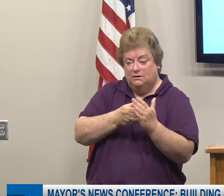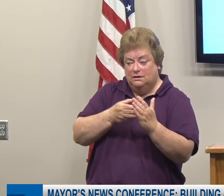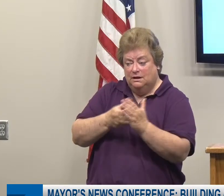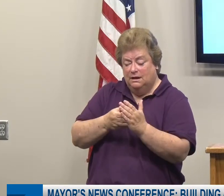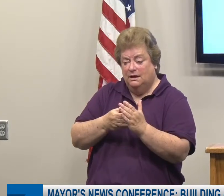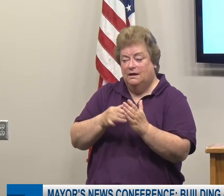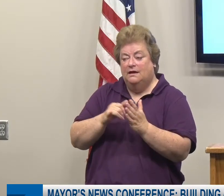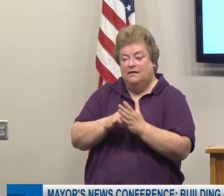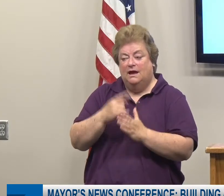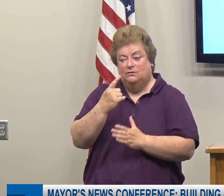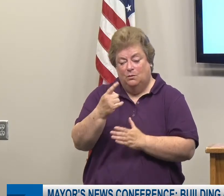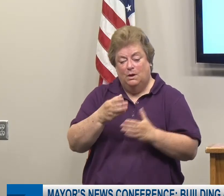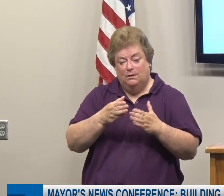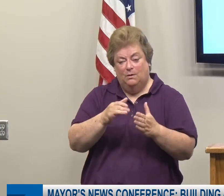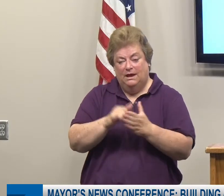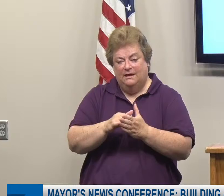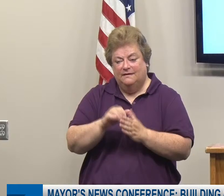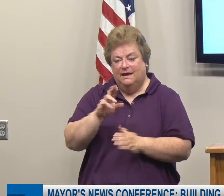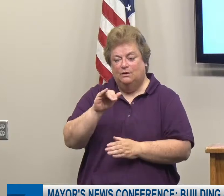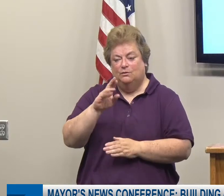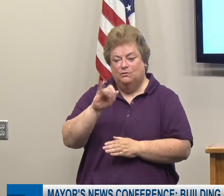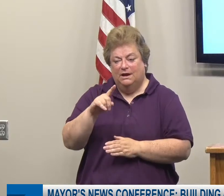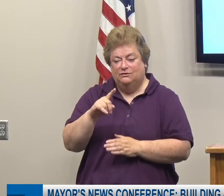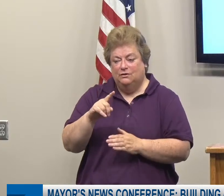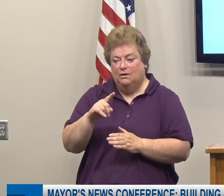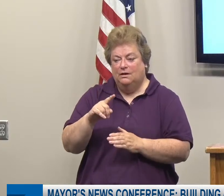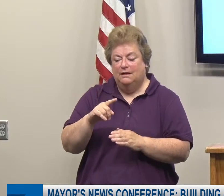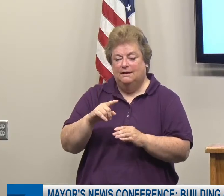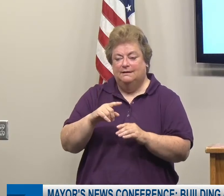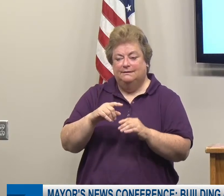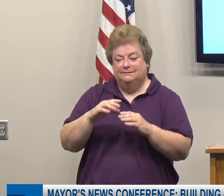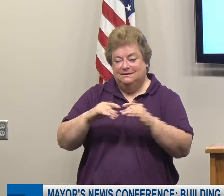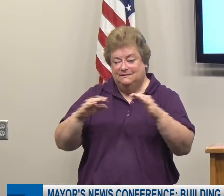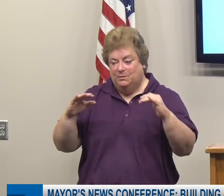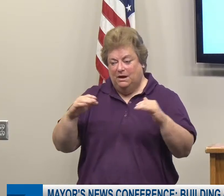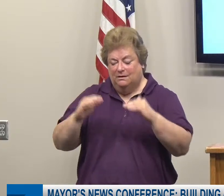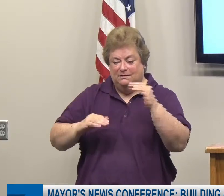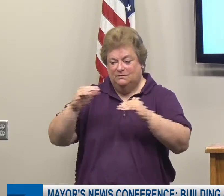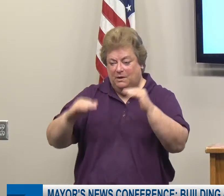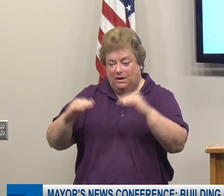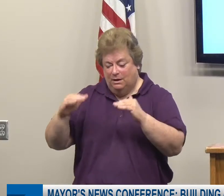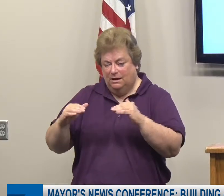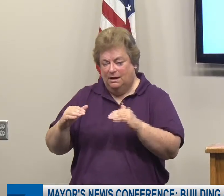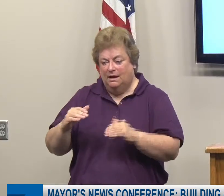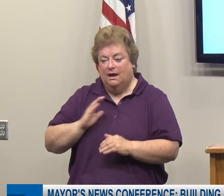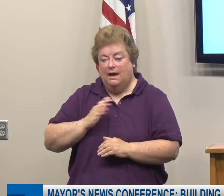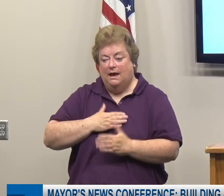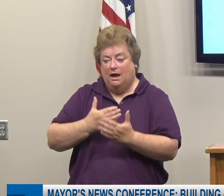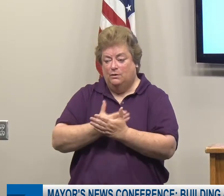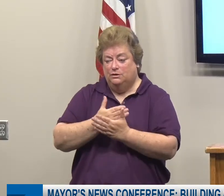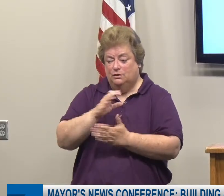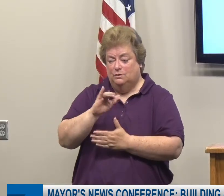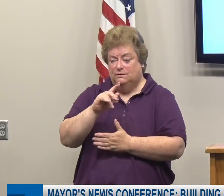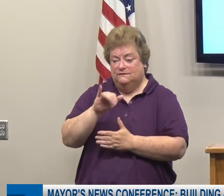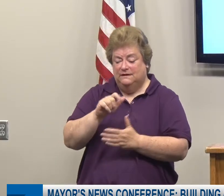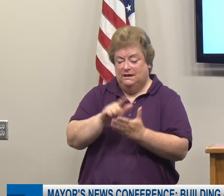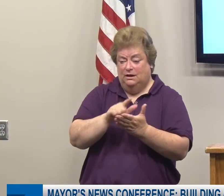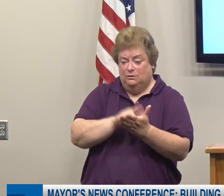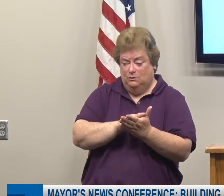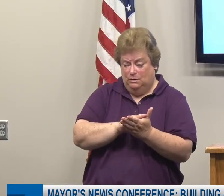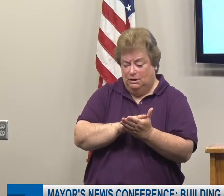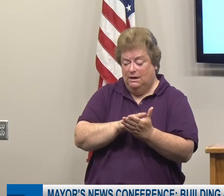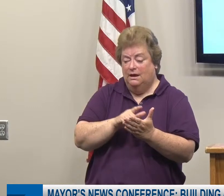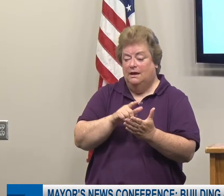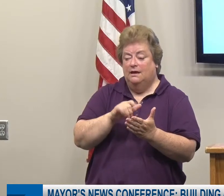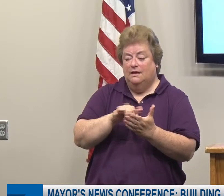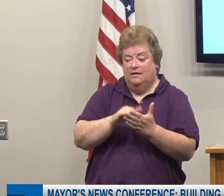least visible, ways in which racial disparities can be addressed. Johansi Christie, our new city attorney, subject to approval by